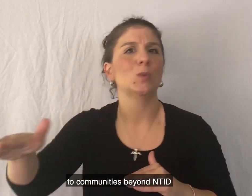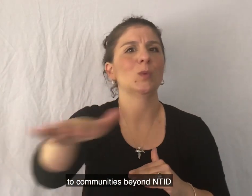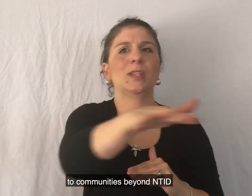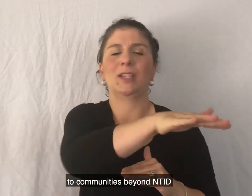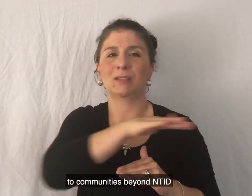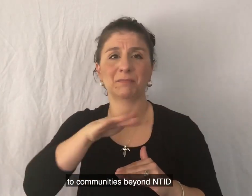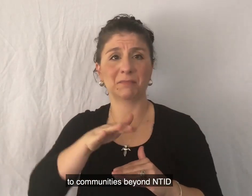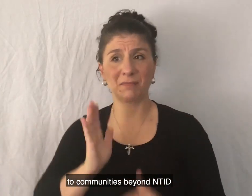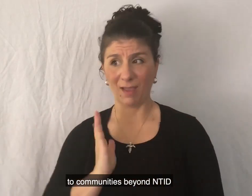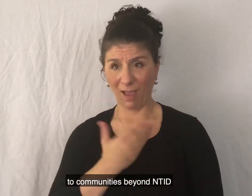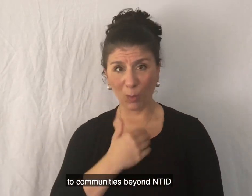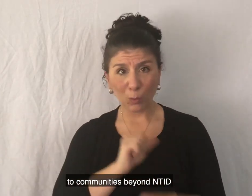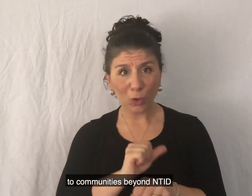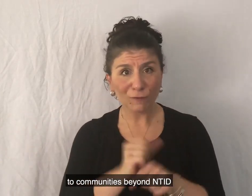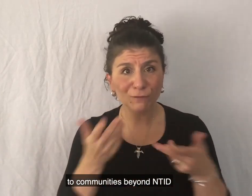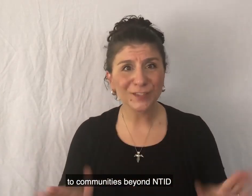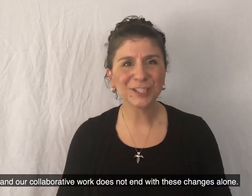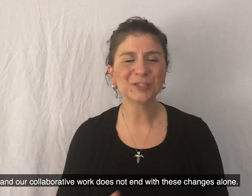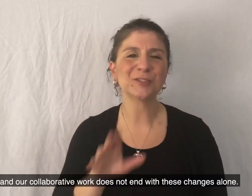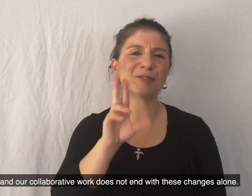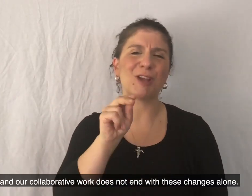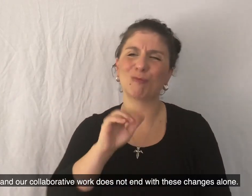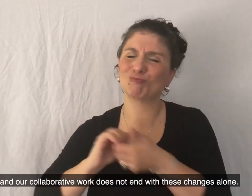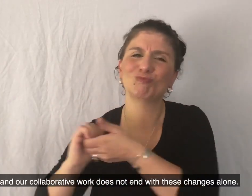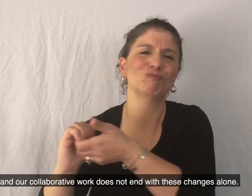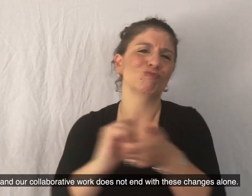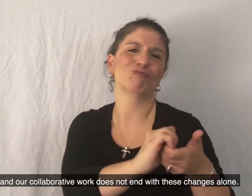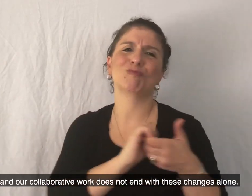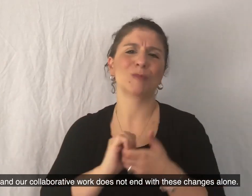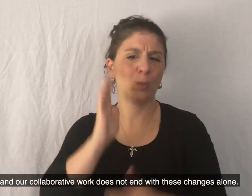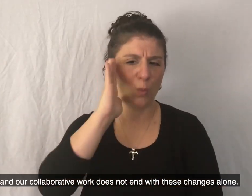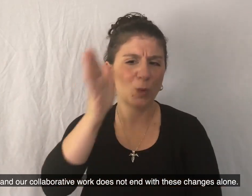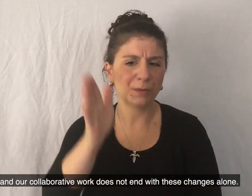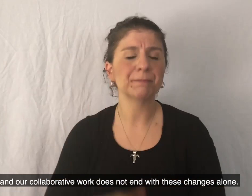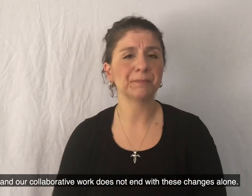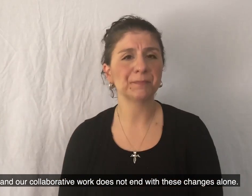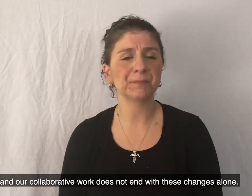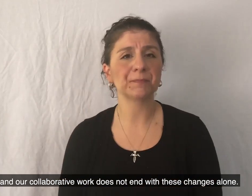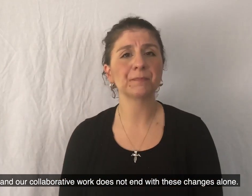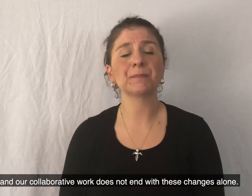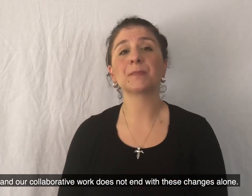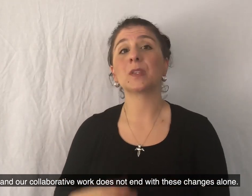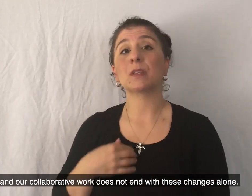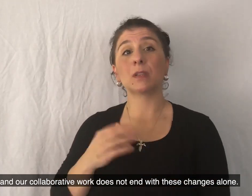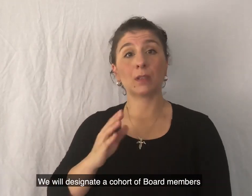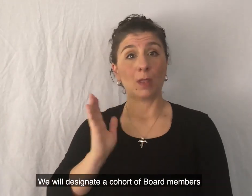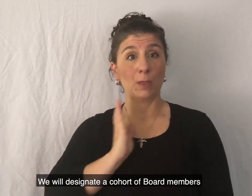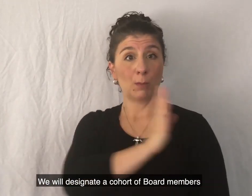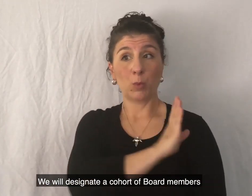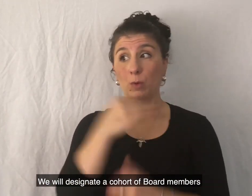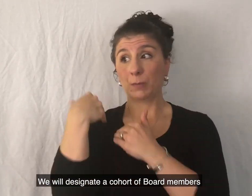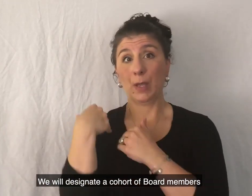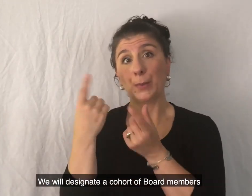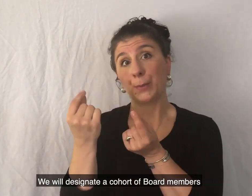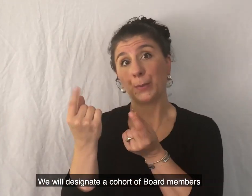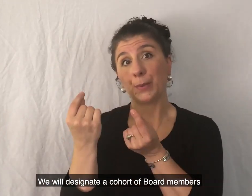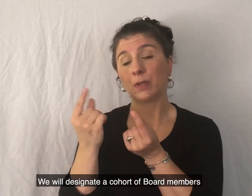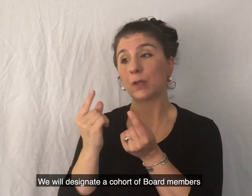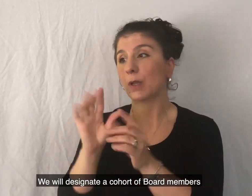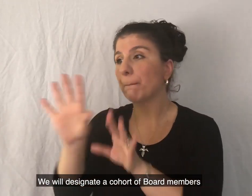communities beyond NTID, and our collaborative work does not end with these changes alone. We will designate a cohort